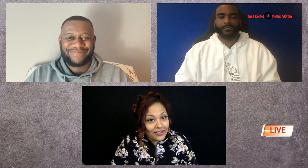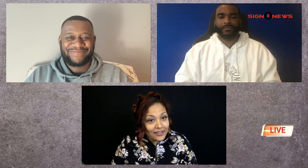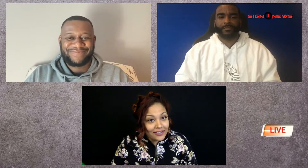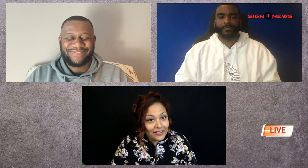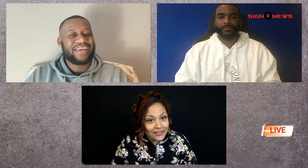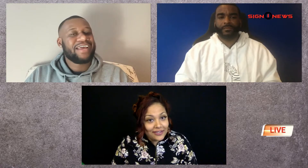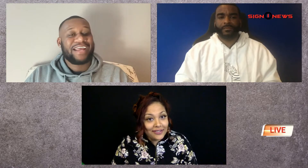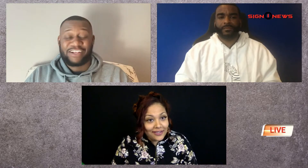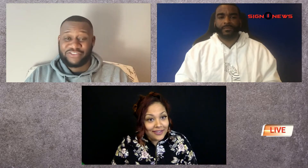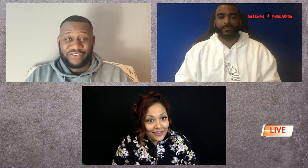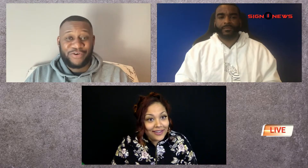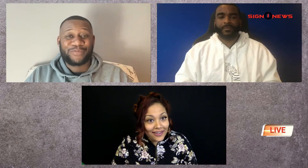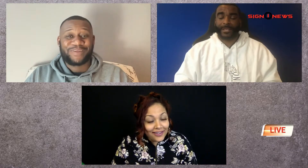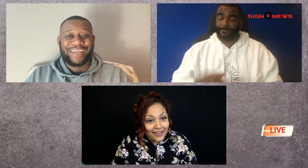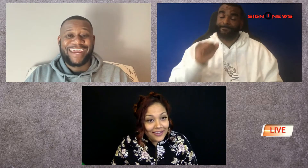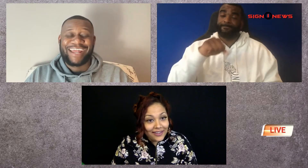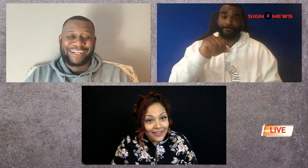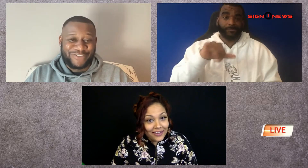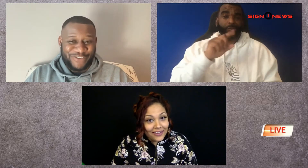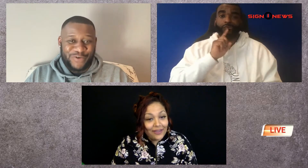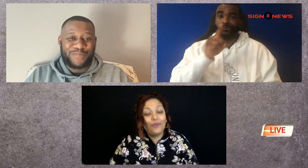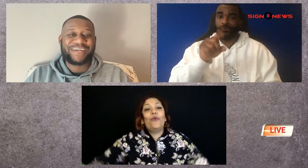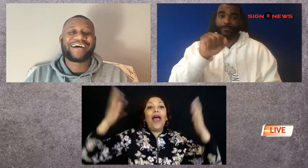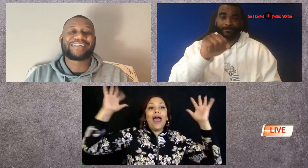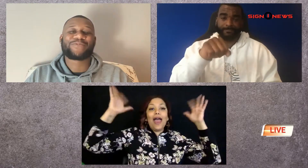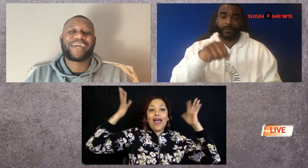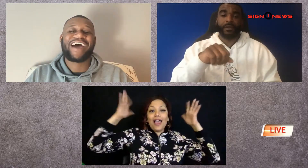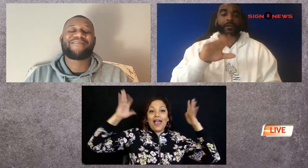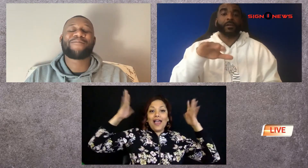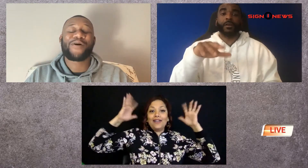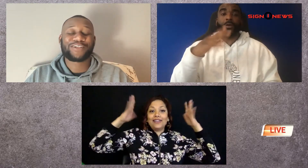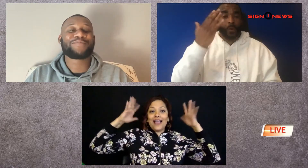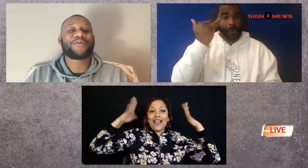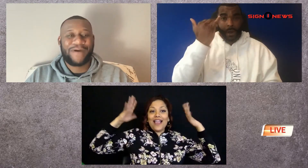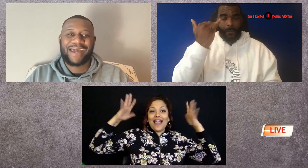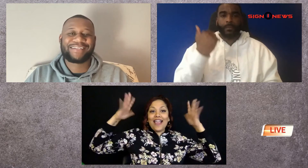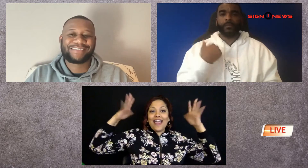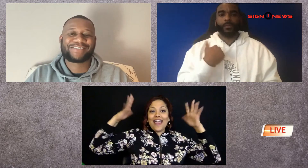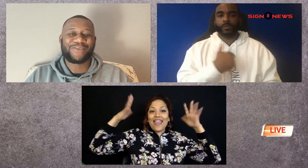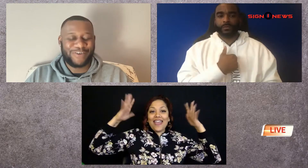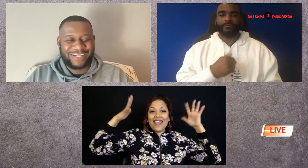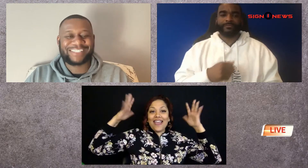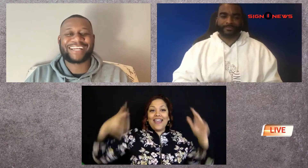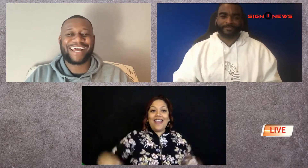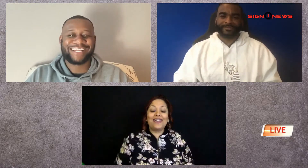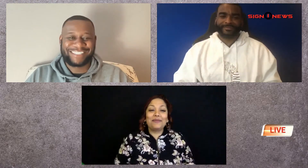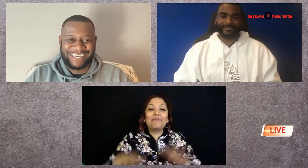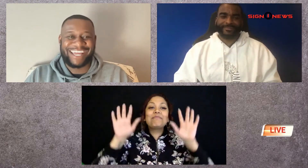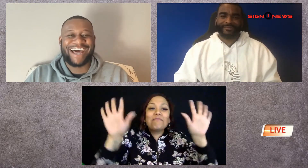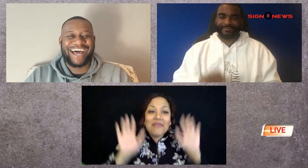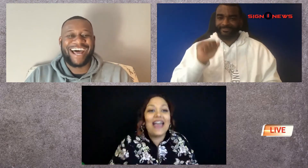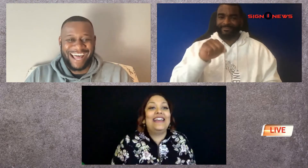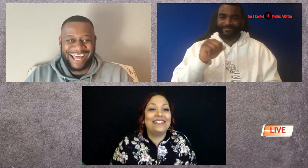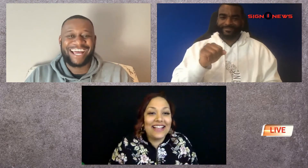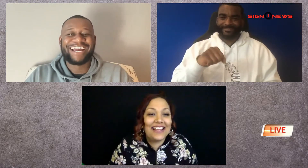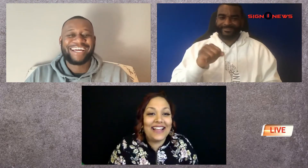in the world? It's true. And it's true because we have multiple Wow, yay. technology.